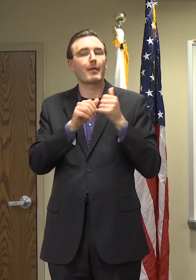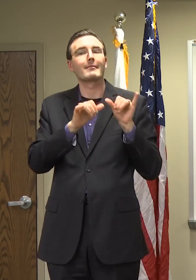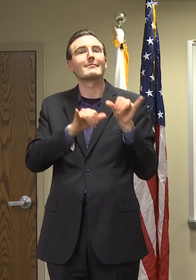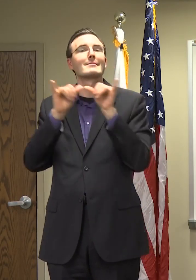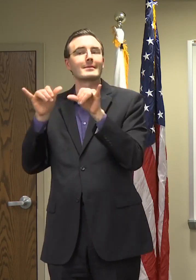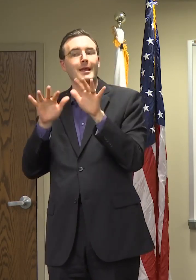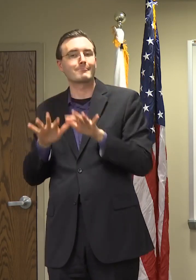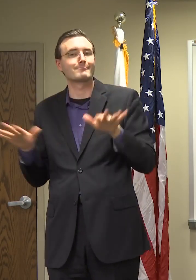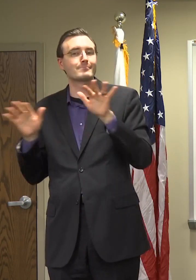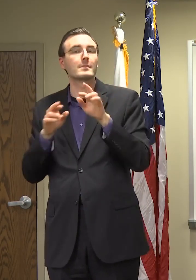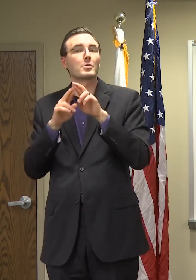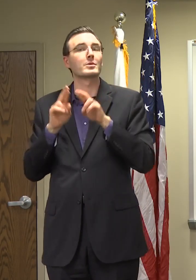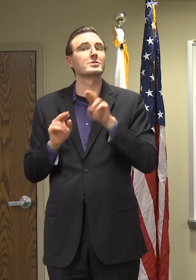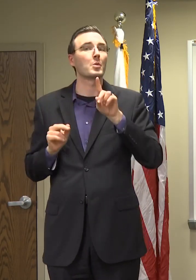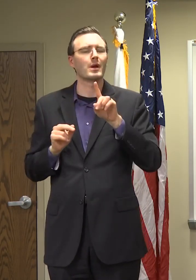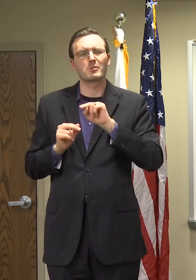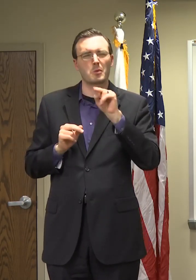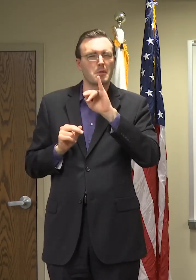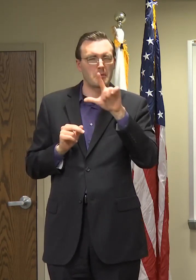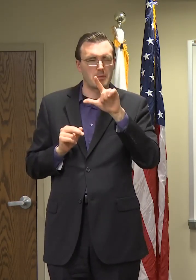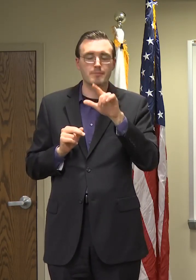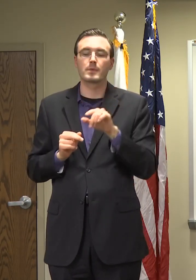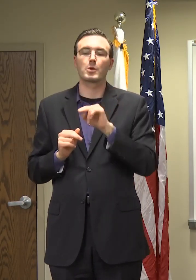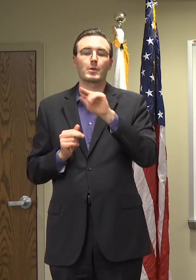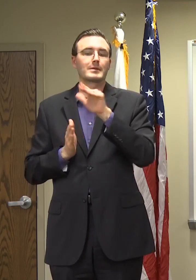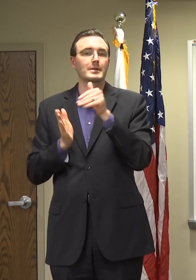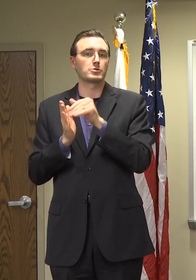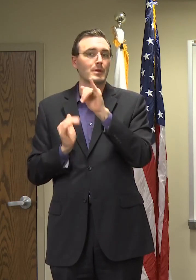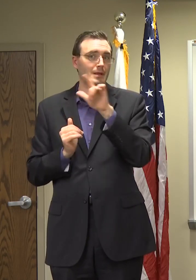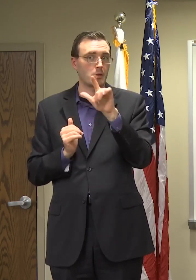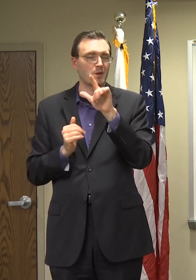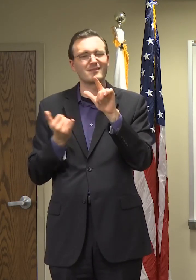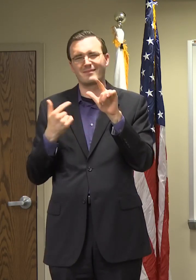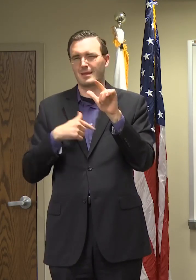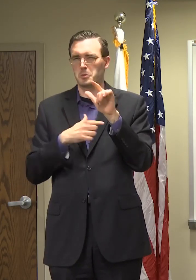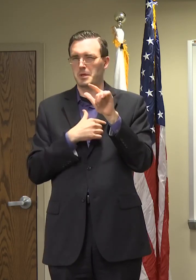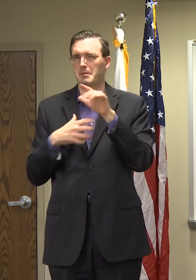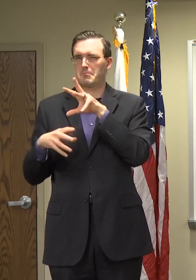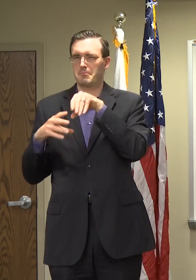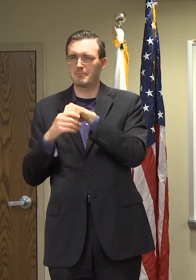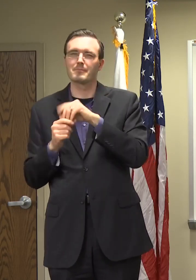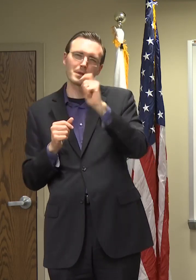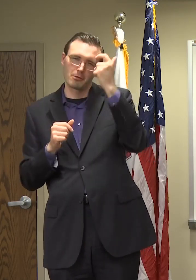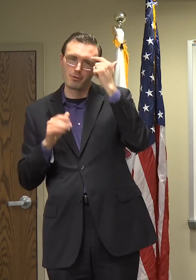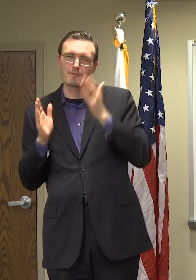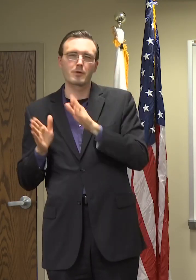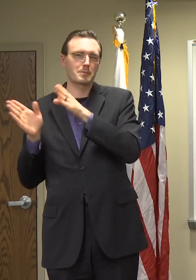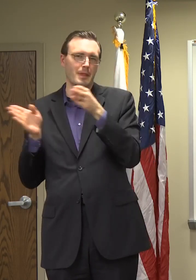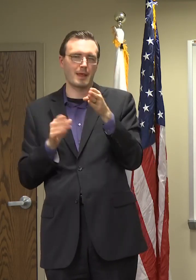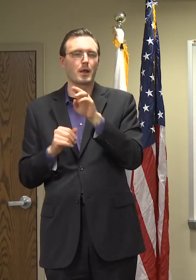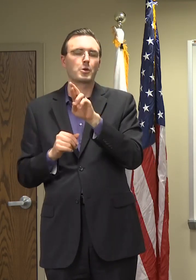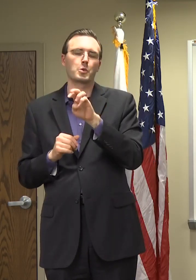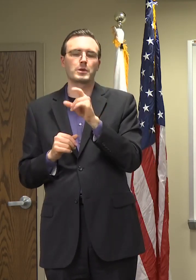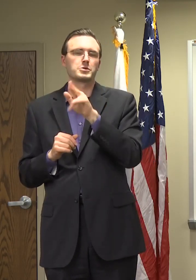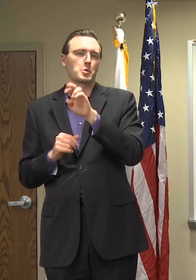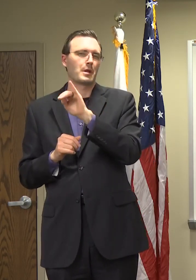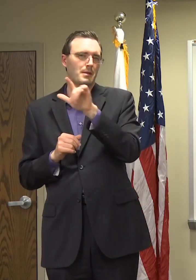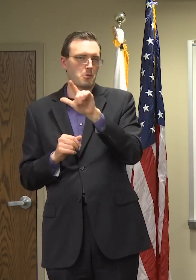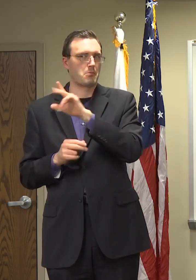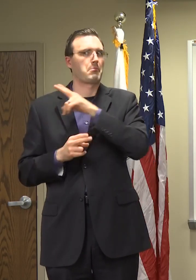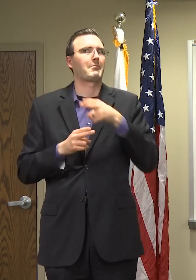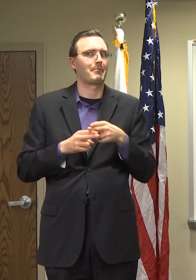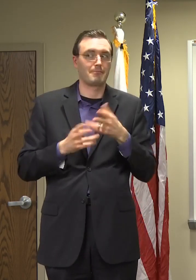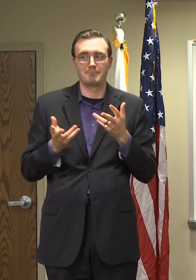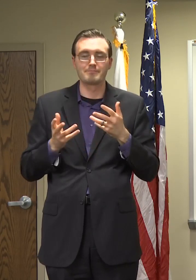Northern Illinois and the North Central region of Illinois, as we are now part of the Governor's Plan and Restore Illinois, to enter into Phase 3